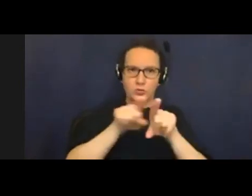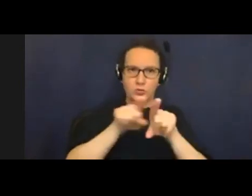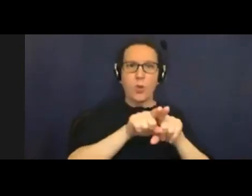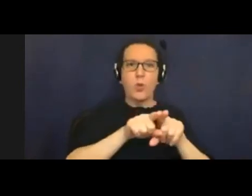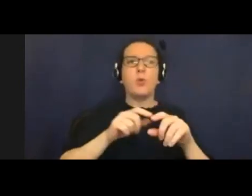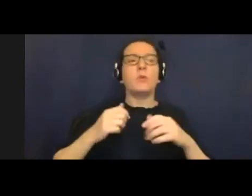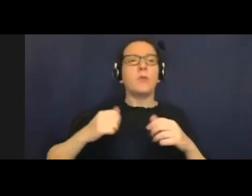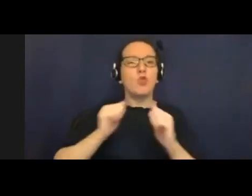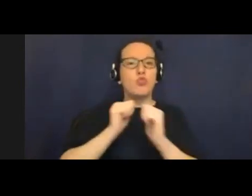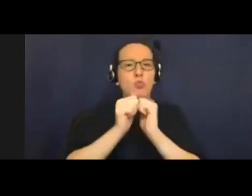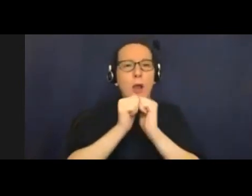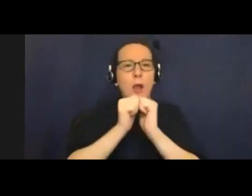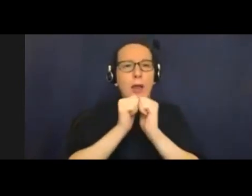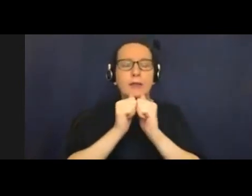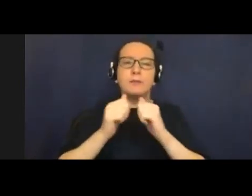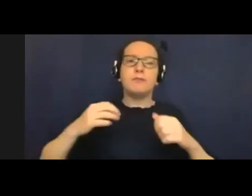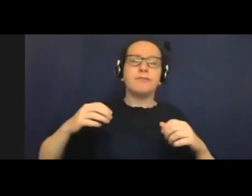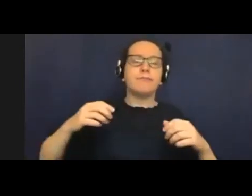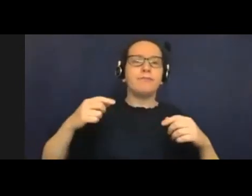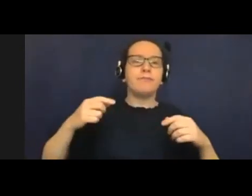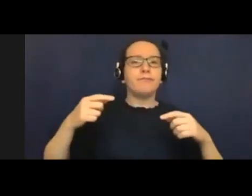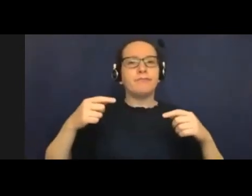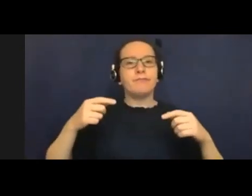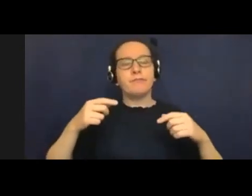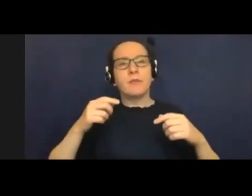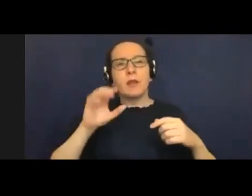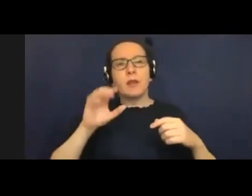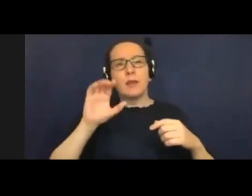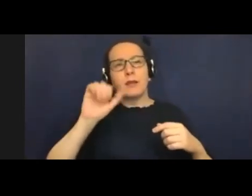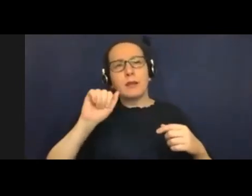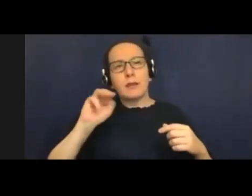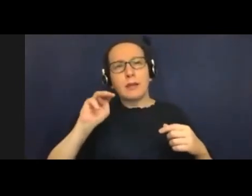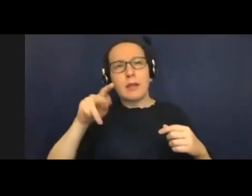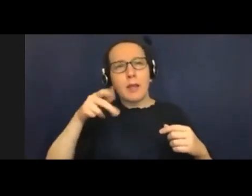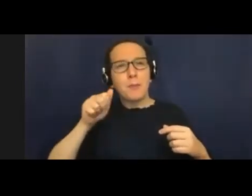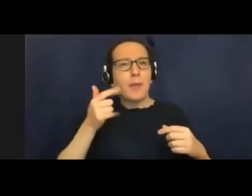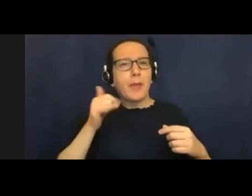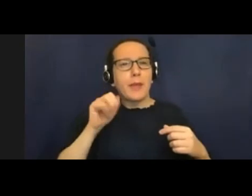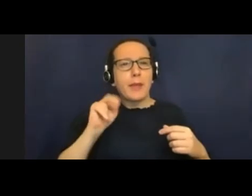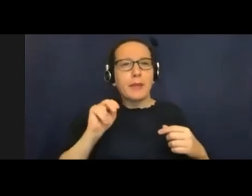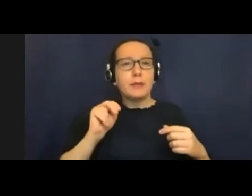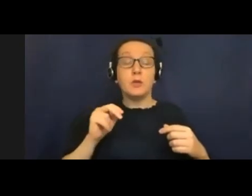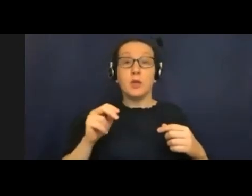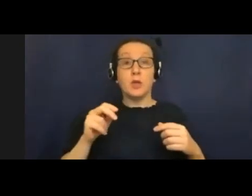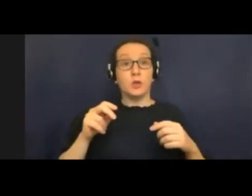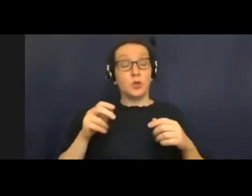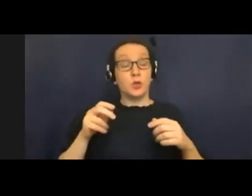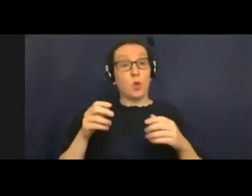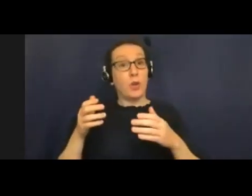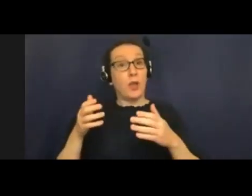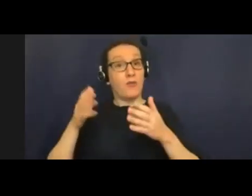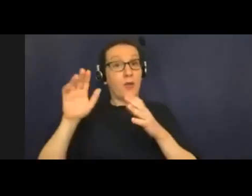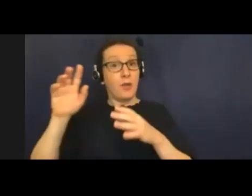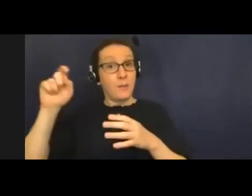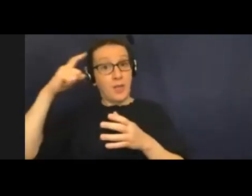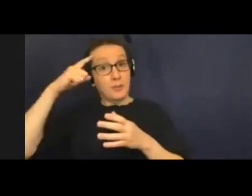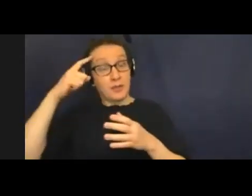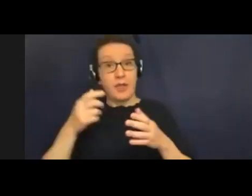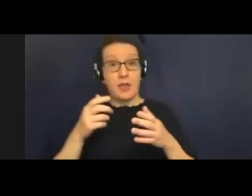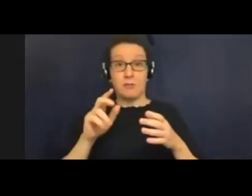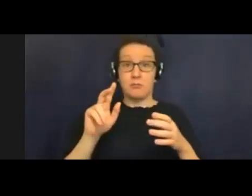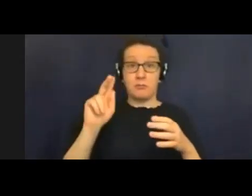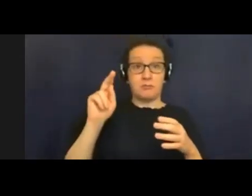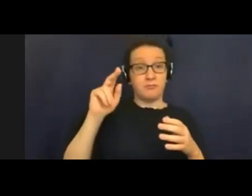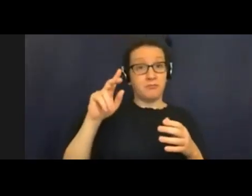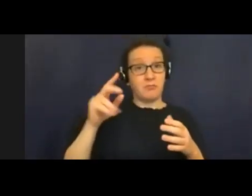but also from the side of the political parties, but also the public authorities. It's also how to adapt the